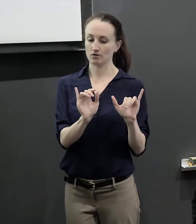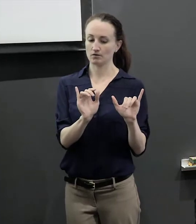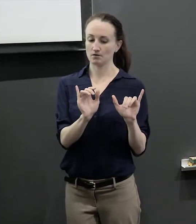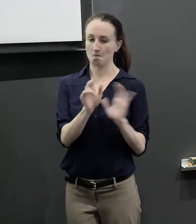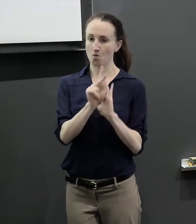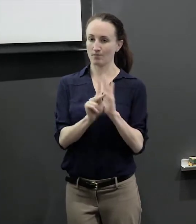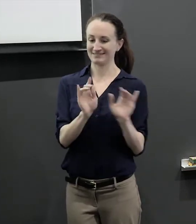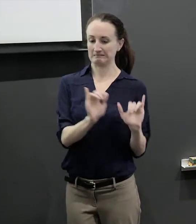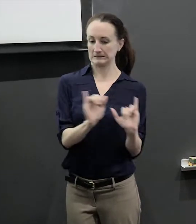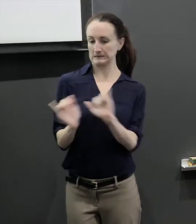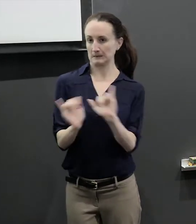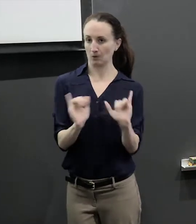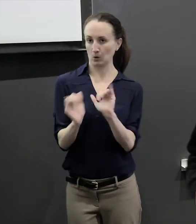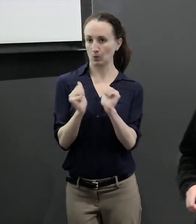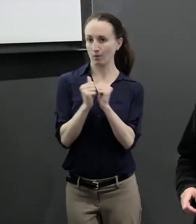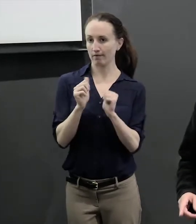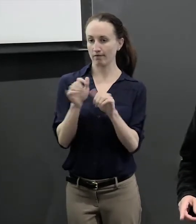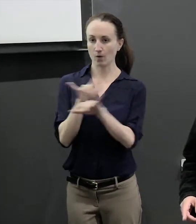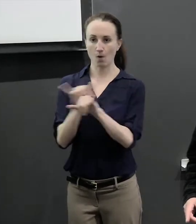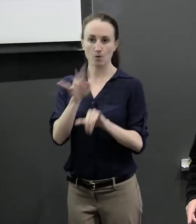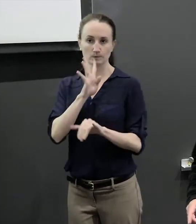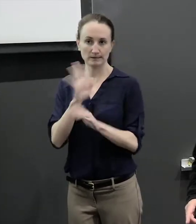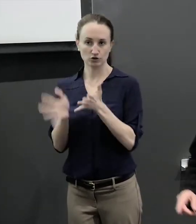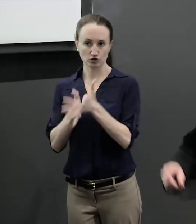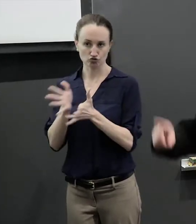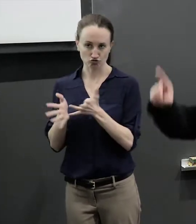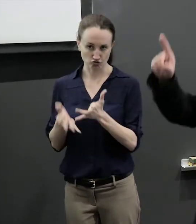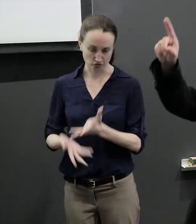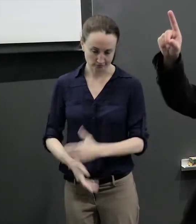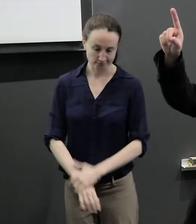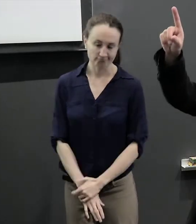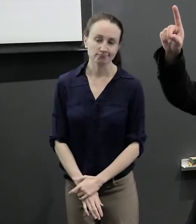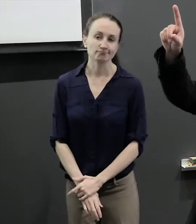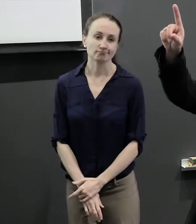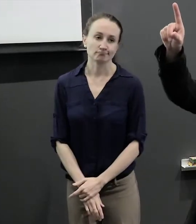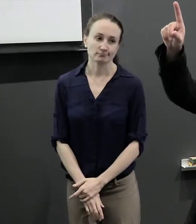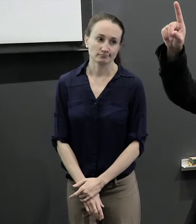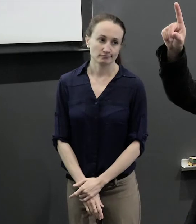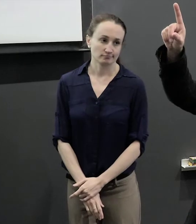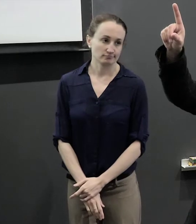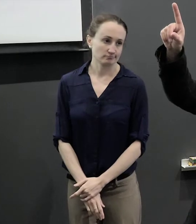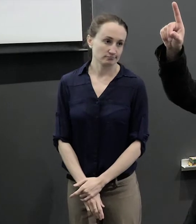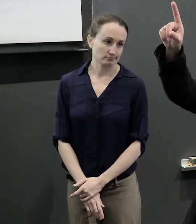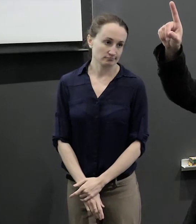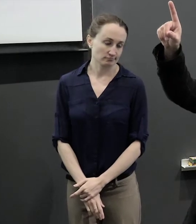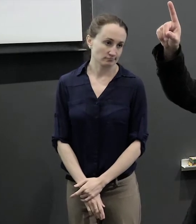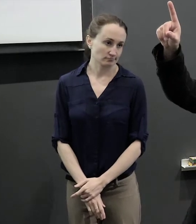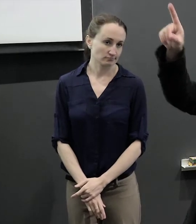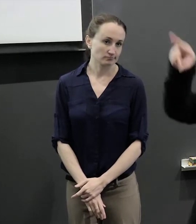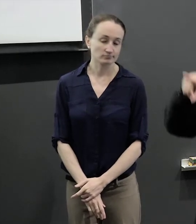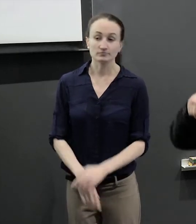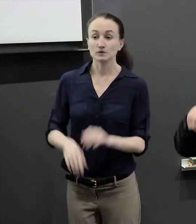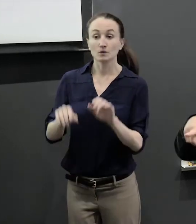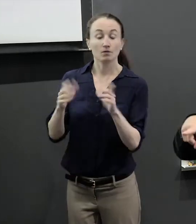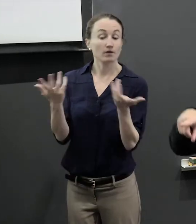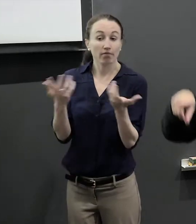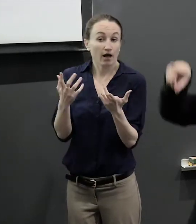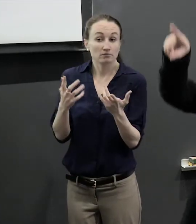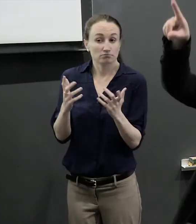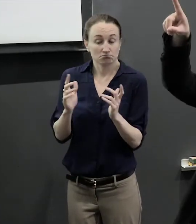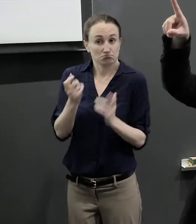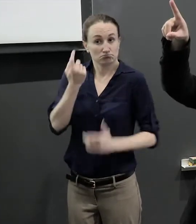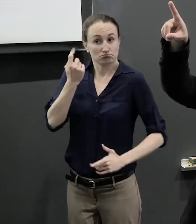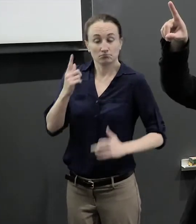possibility. Okay, and so of course it would make sense to say, you know, this thing is